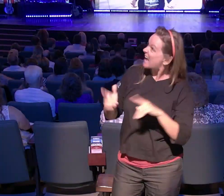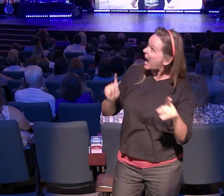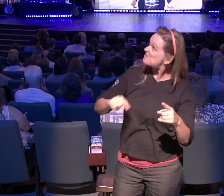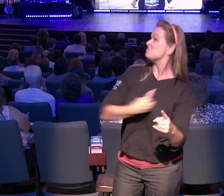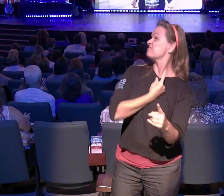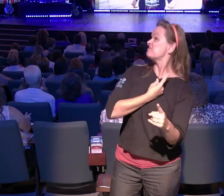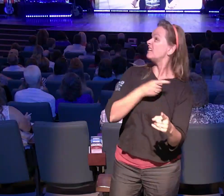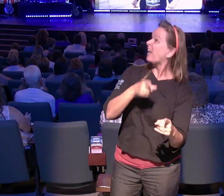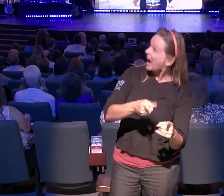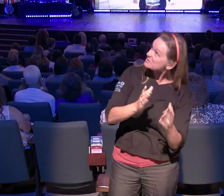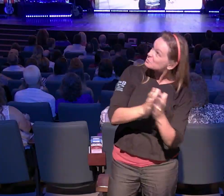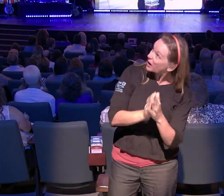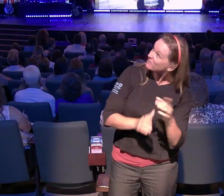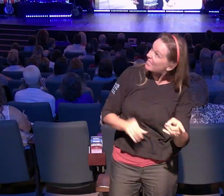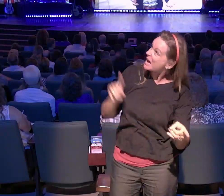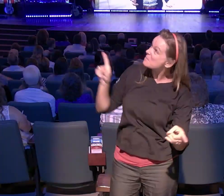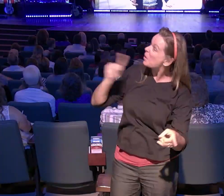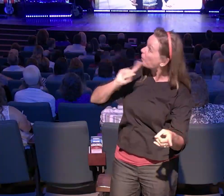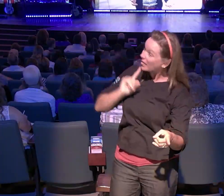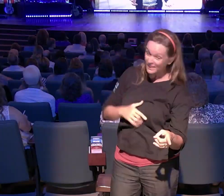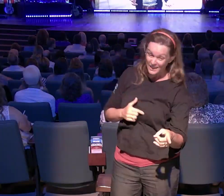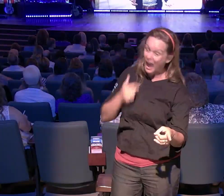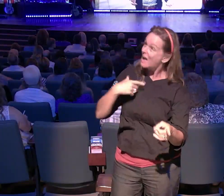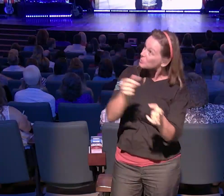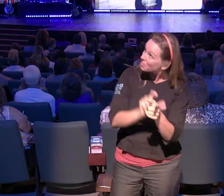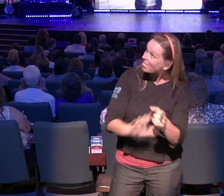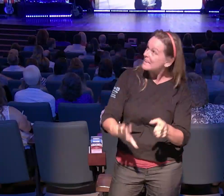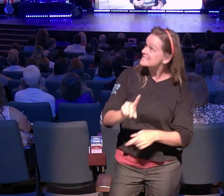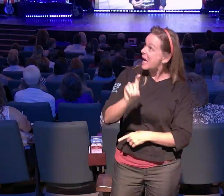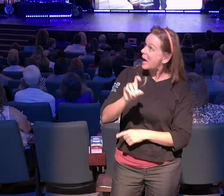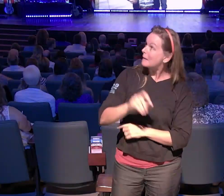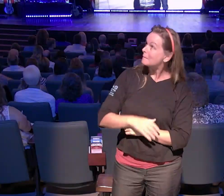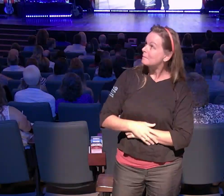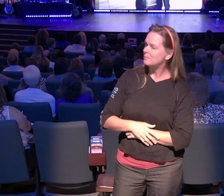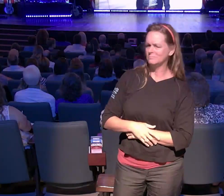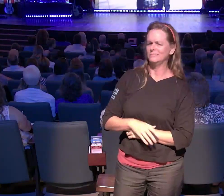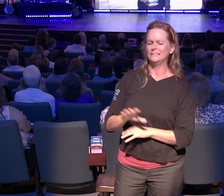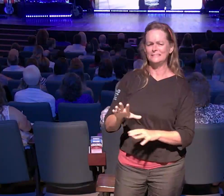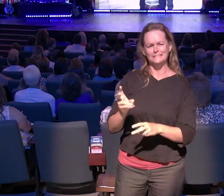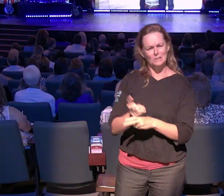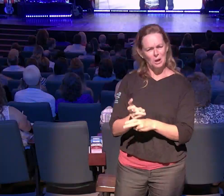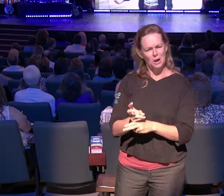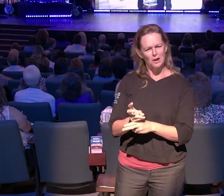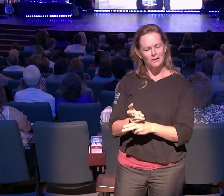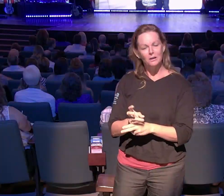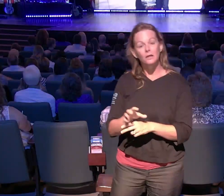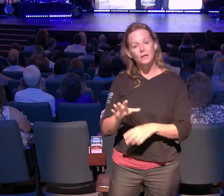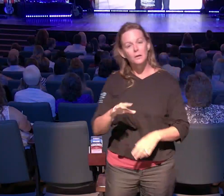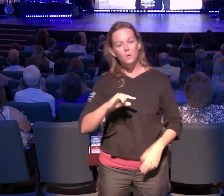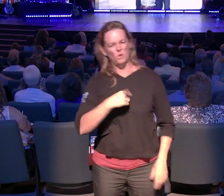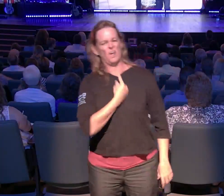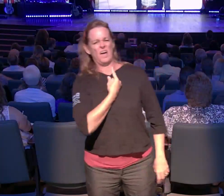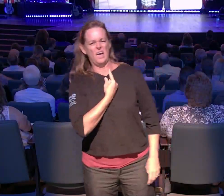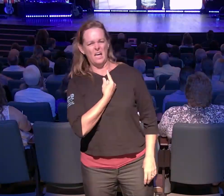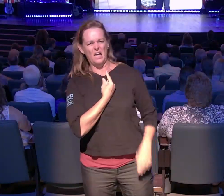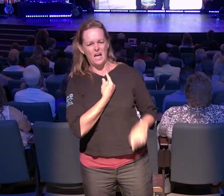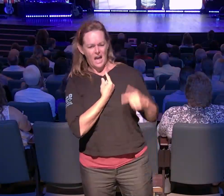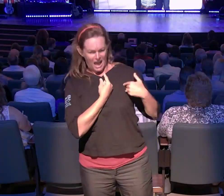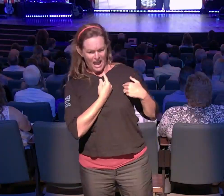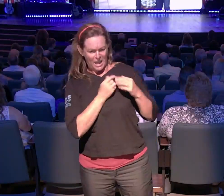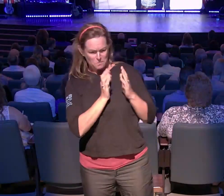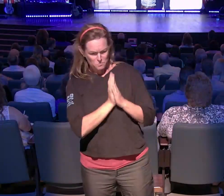pray for my enemies? I have to bless them? I mean, when somebody offends me or hurts someone I love, I have to pray for